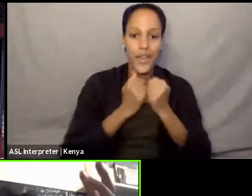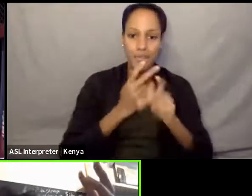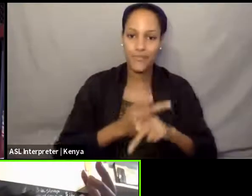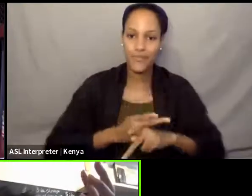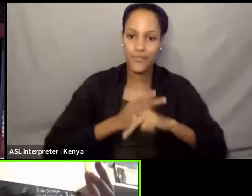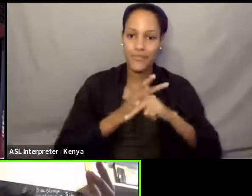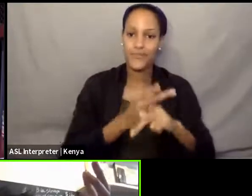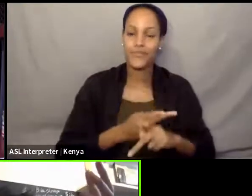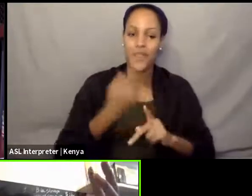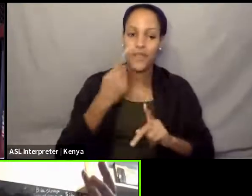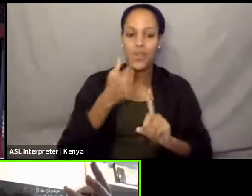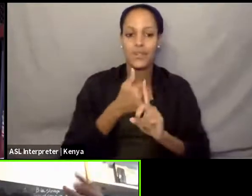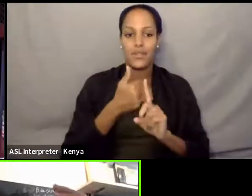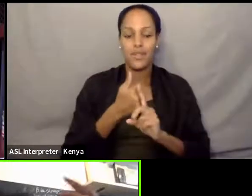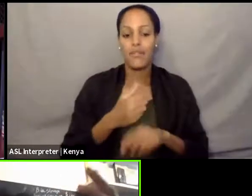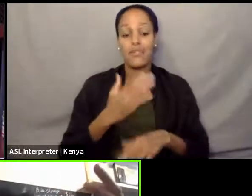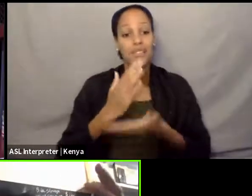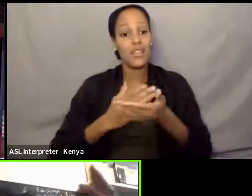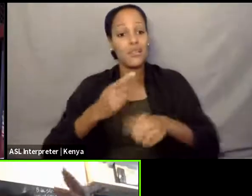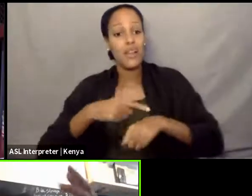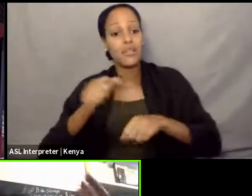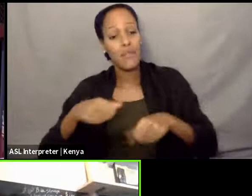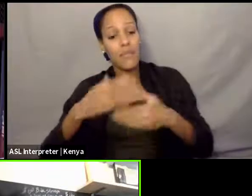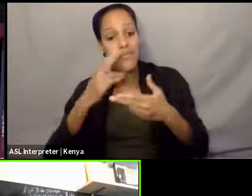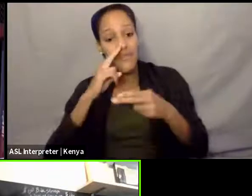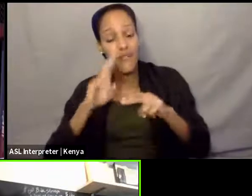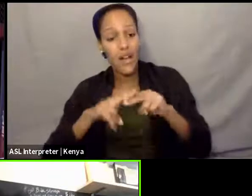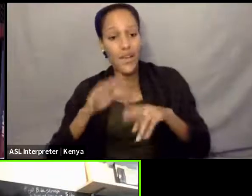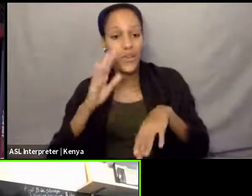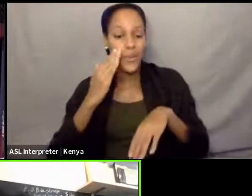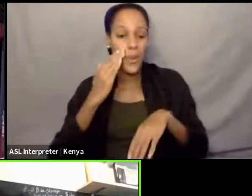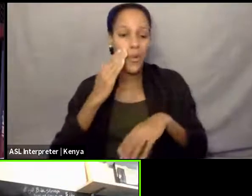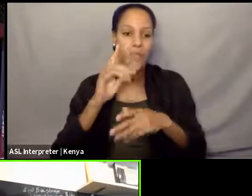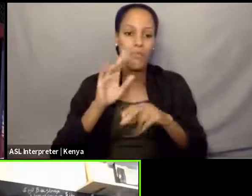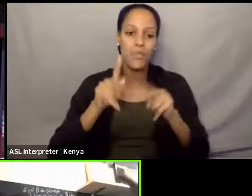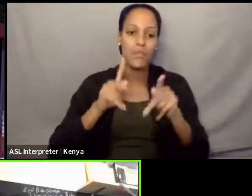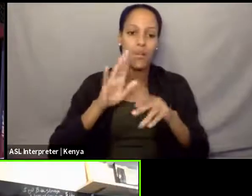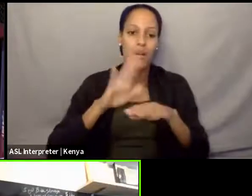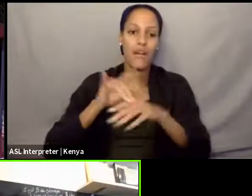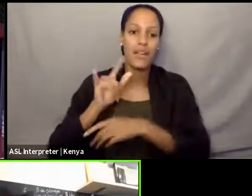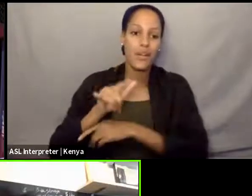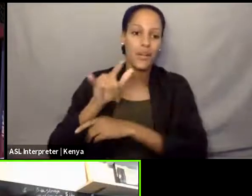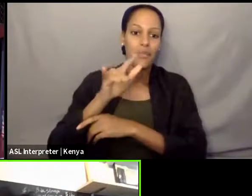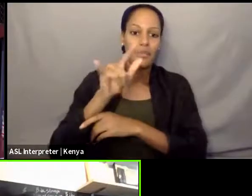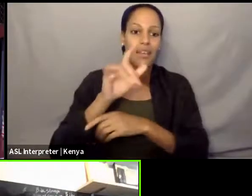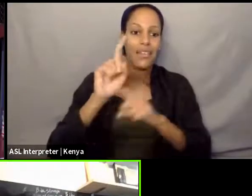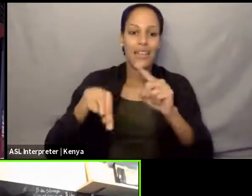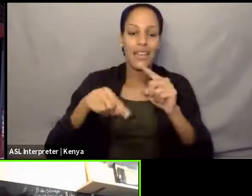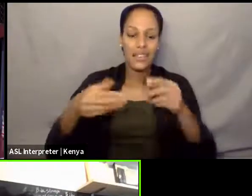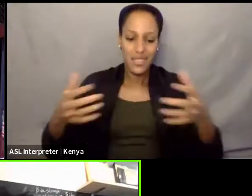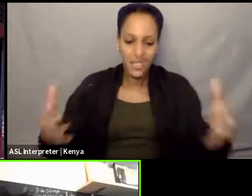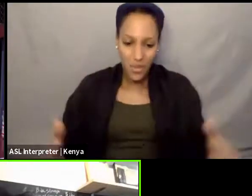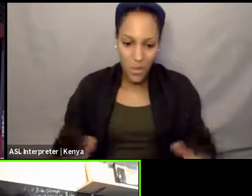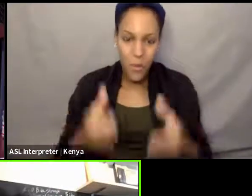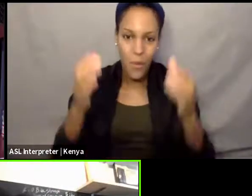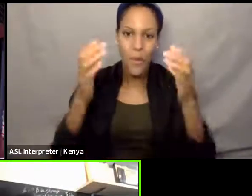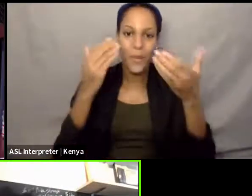kind of, extra fun, people on the airplane, not being able to not scoop up a little baby running down the aisle,